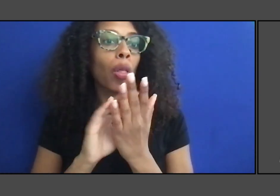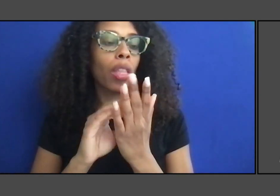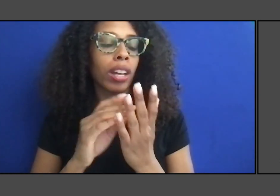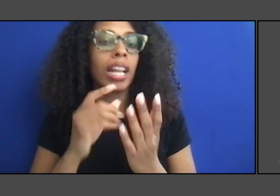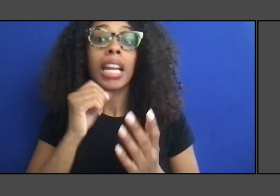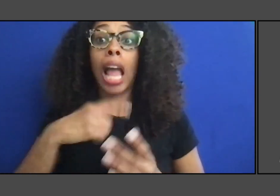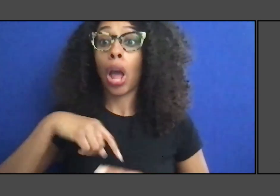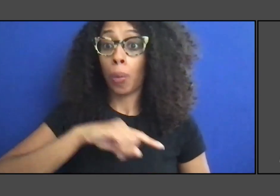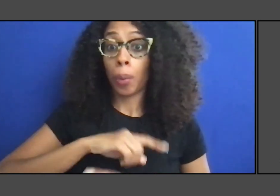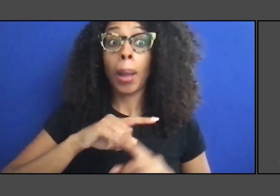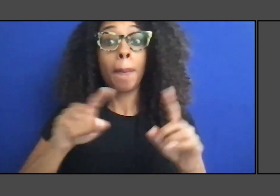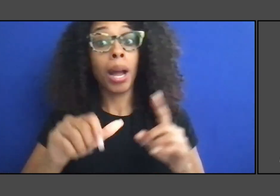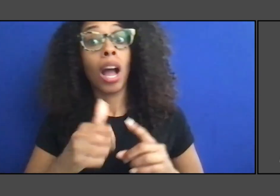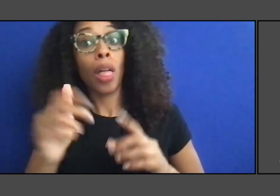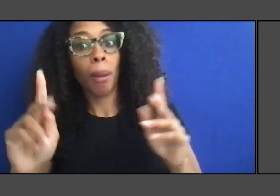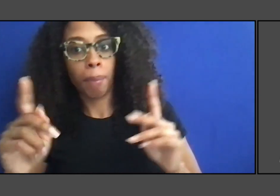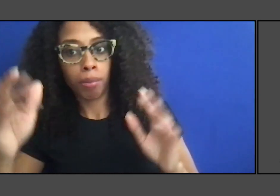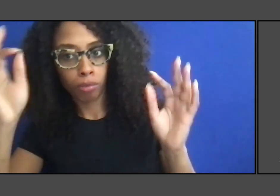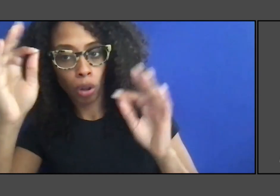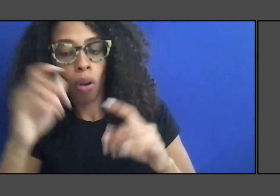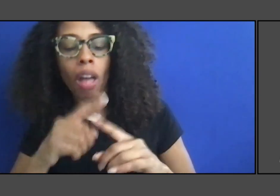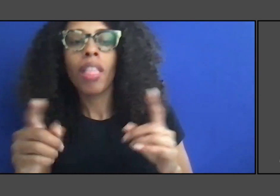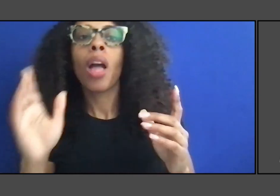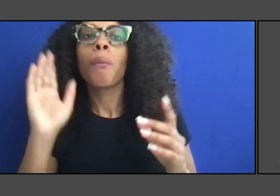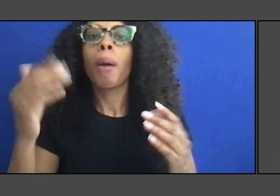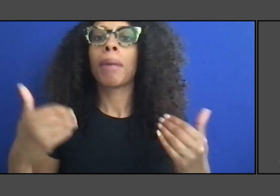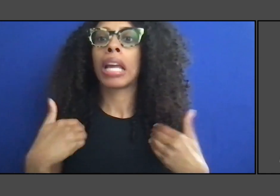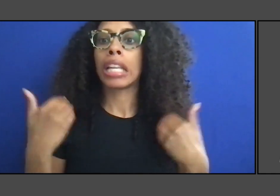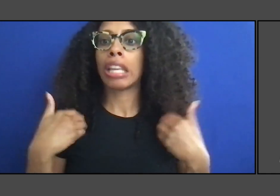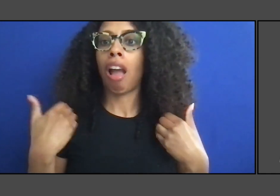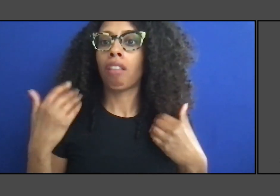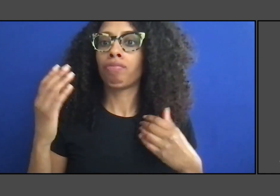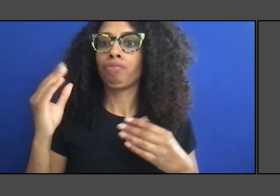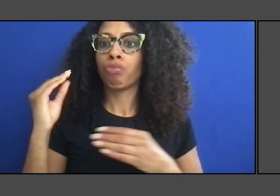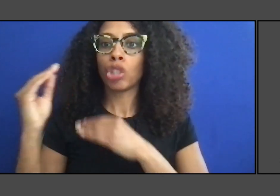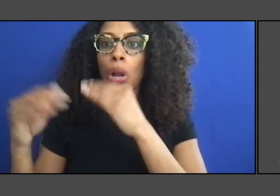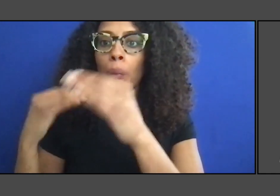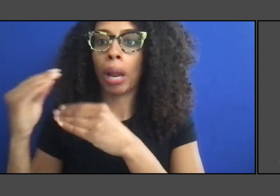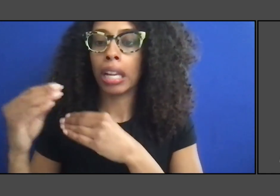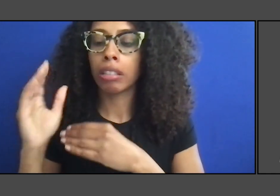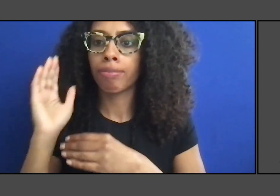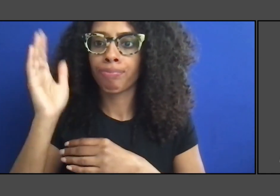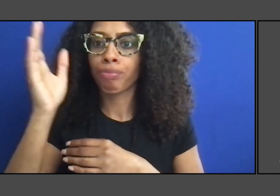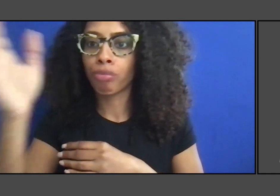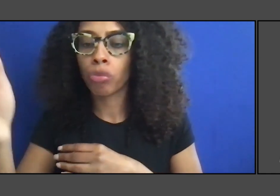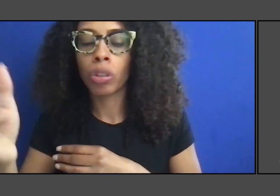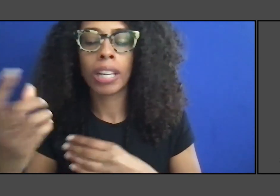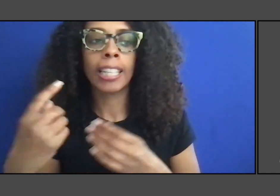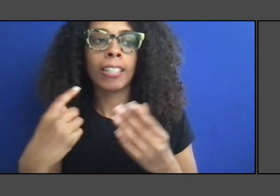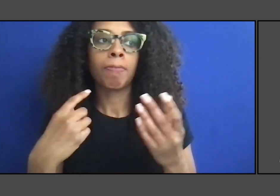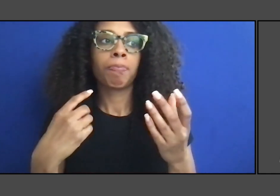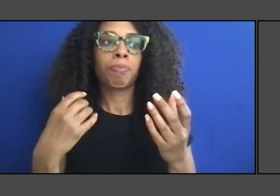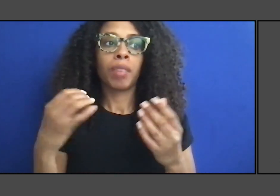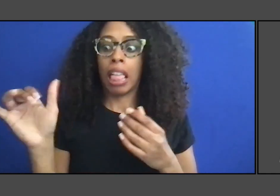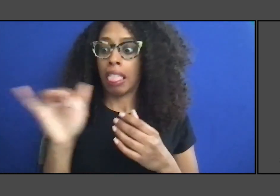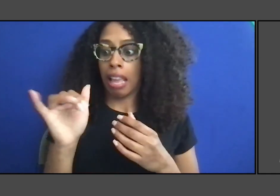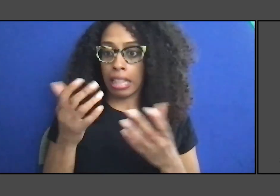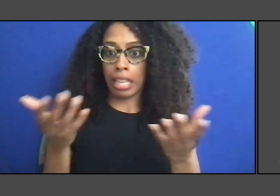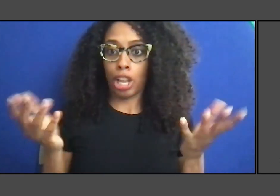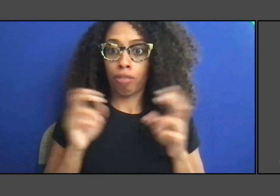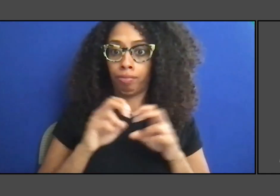of young musicians sitting at a thing like this, Mm-hmm. talking about the fact that they are who they are because of what Terri Lyne made possible for